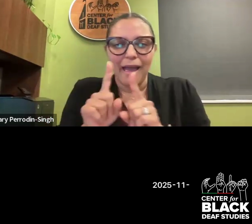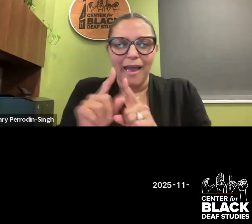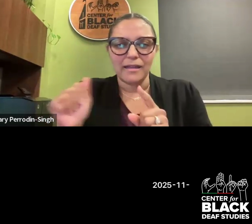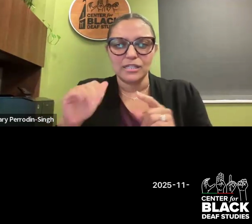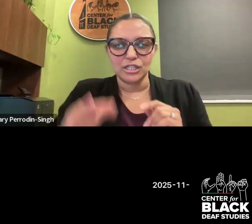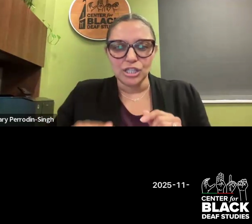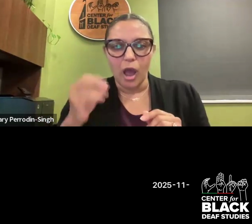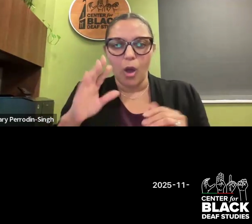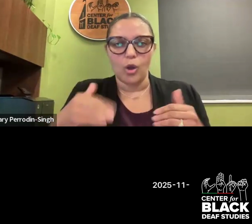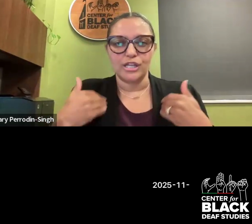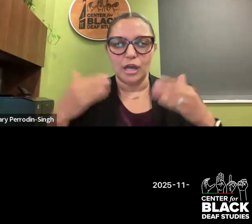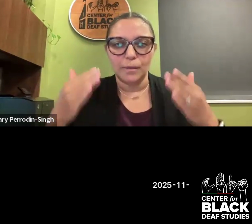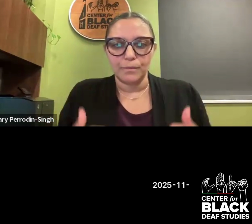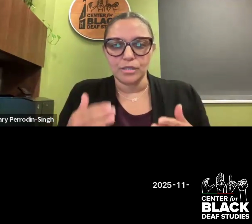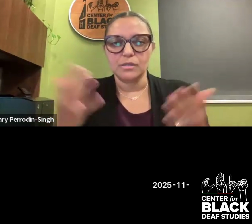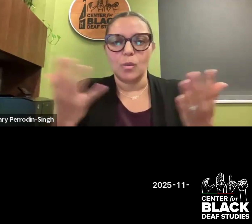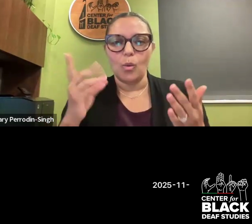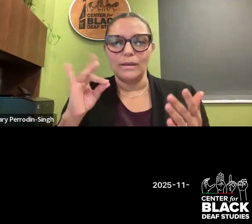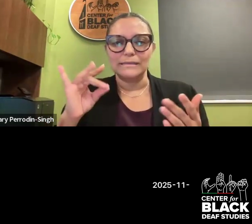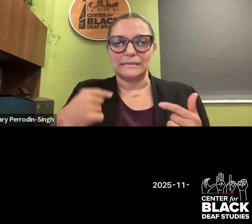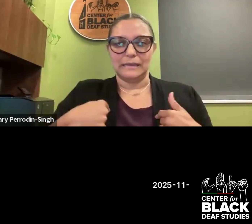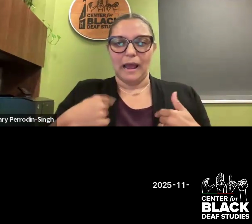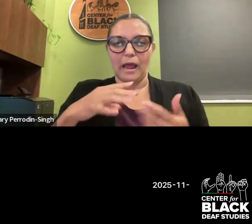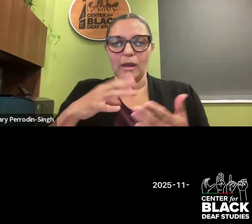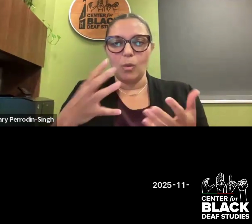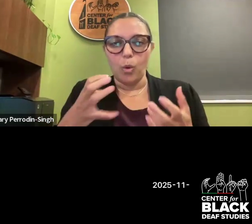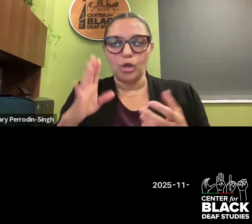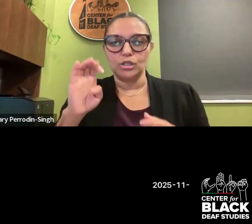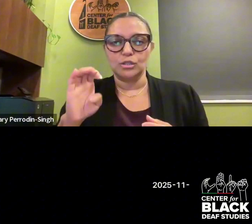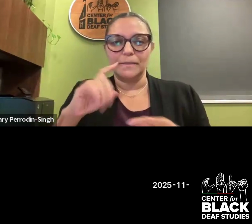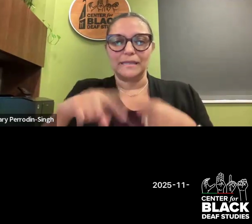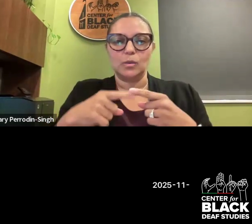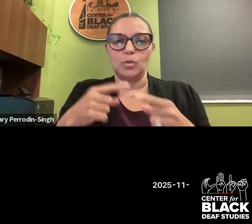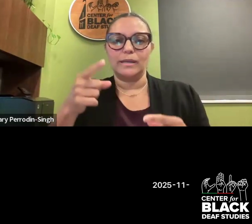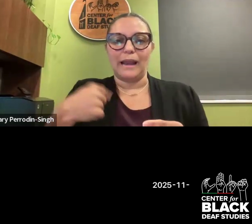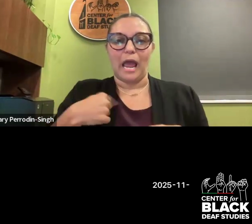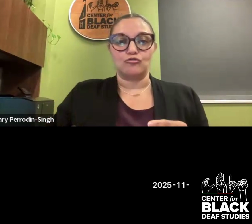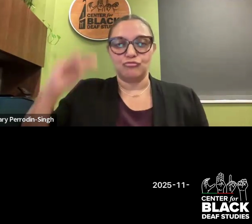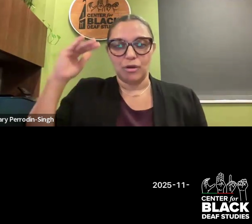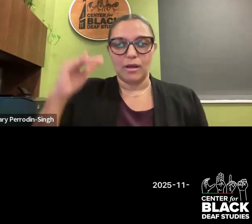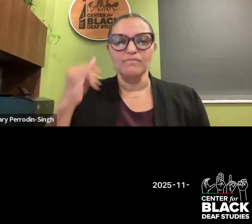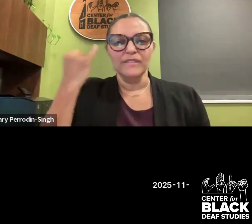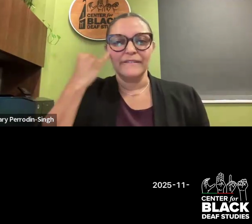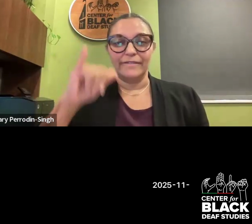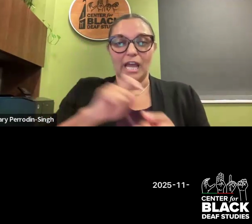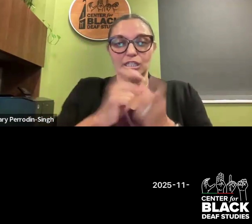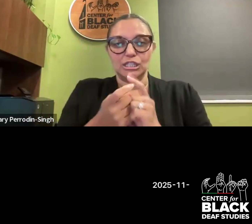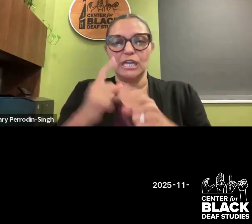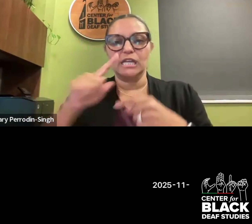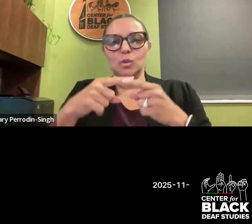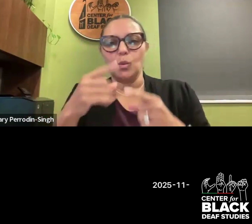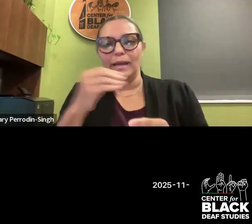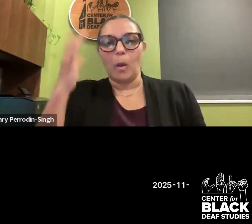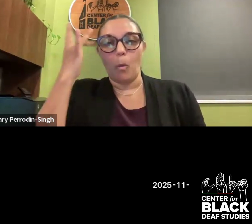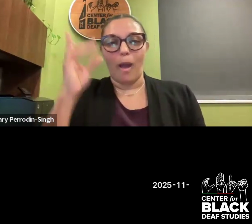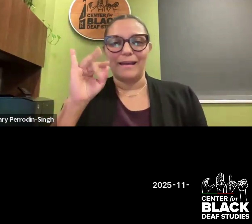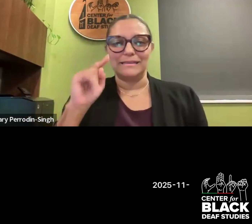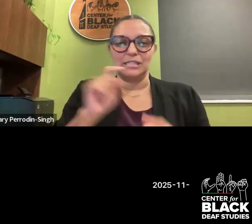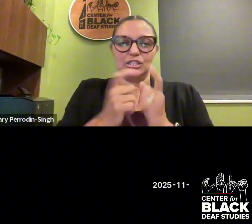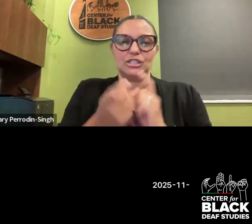And then I see a comment here from Dr. Stephanie Beatty. As a child or young person, what did you want to be when you grew up? And if that